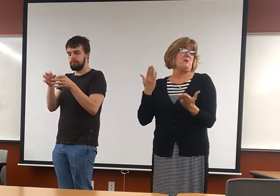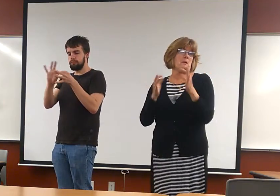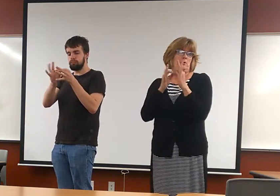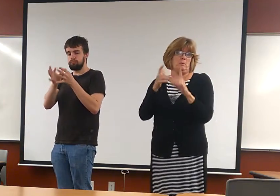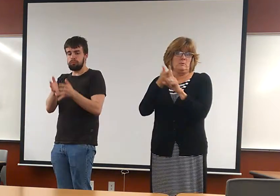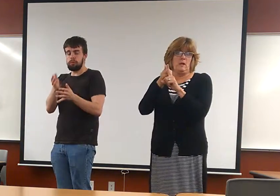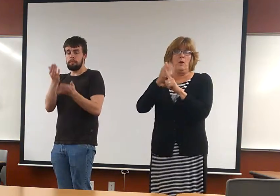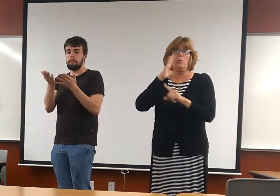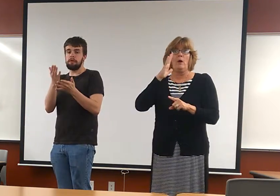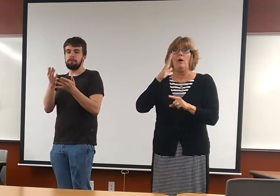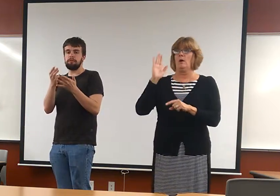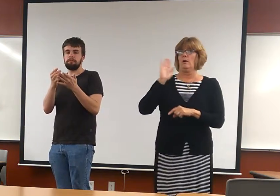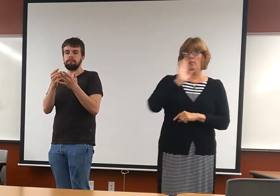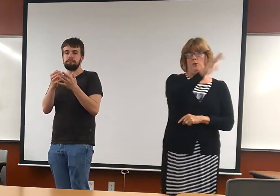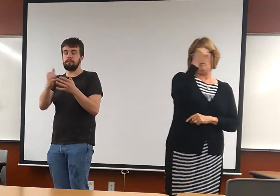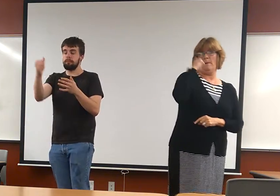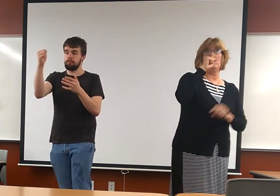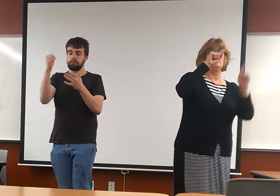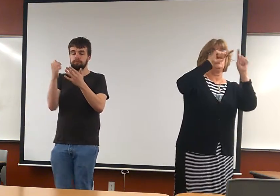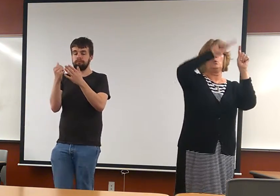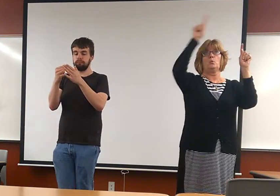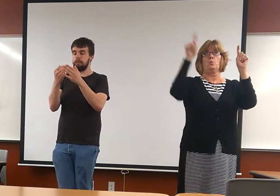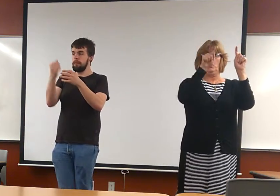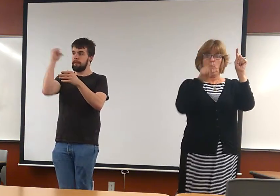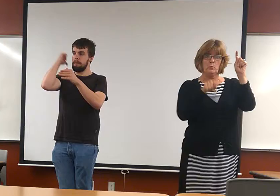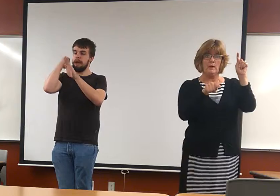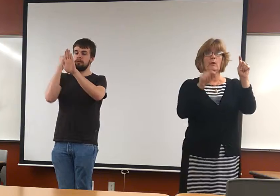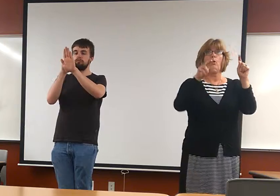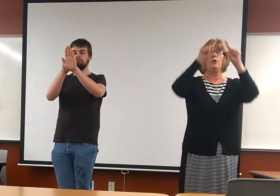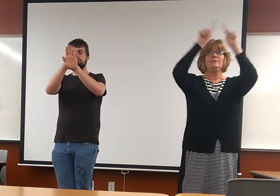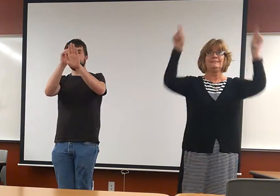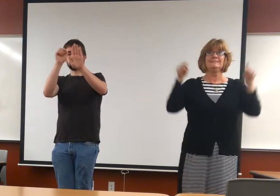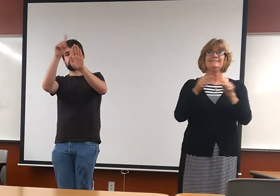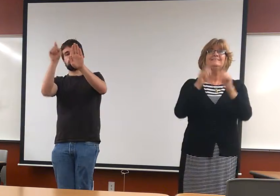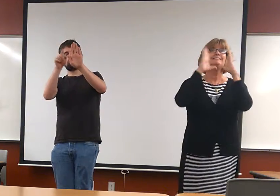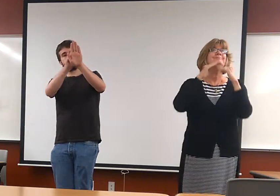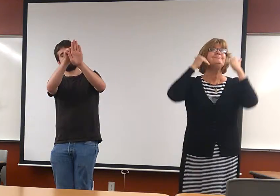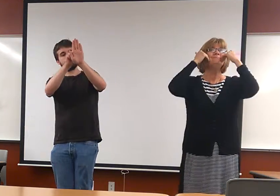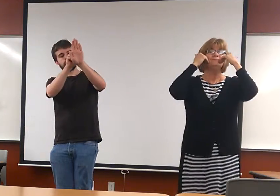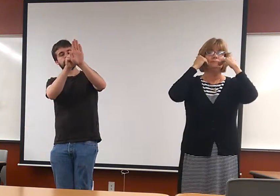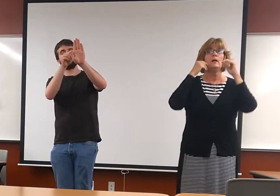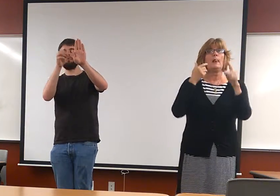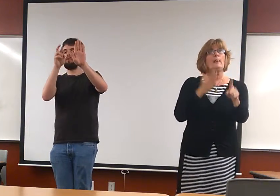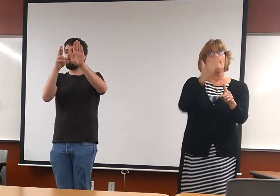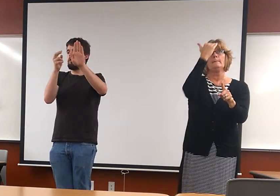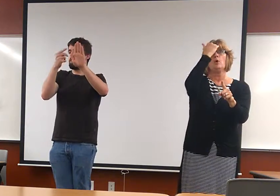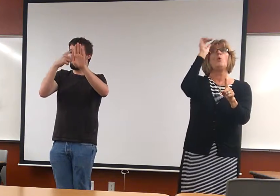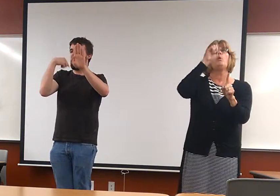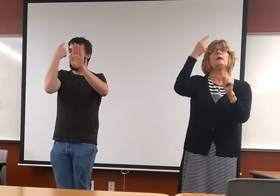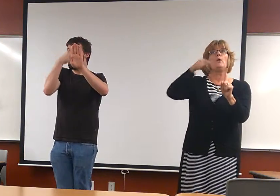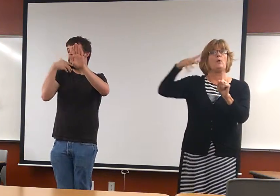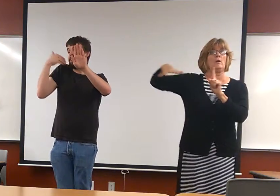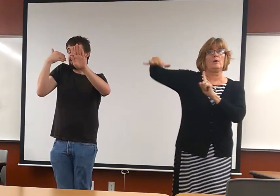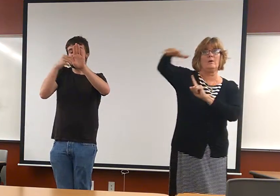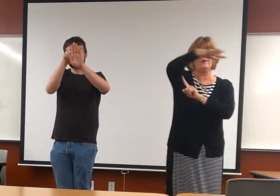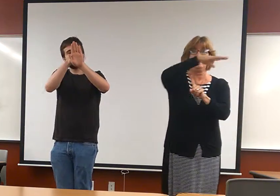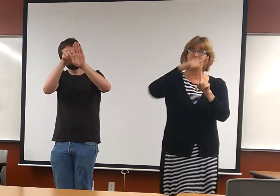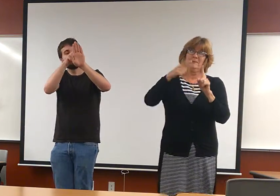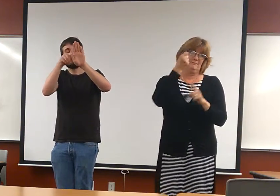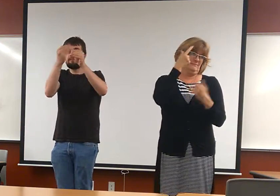happy face to help the consumer be more aware of social cues, but that is still limited in the amount of environmental